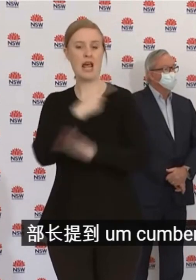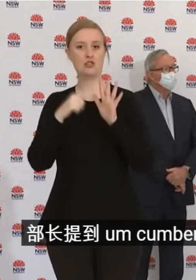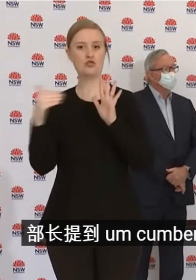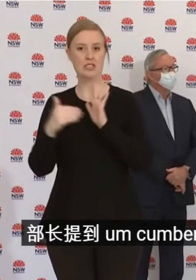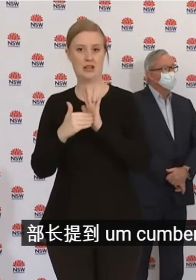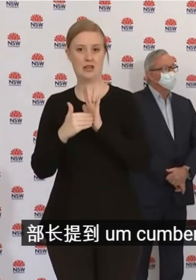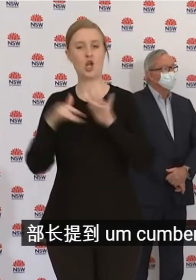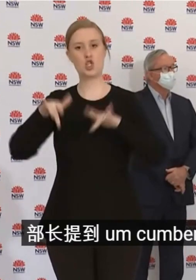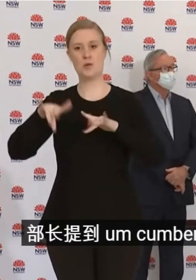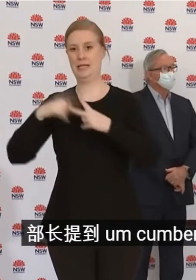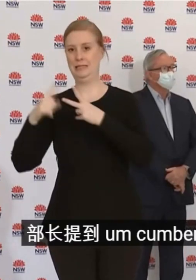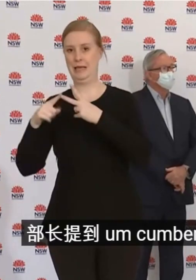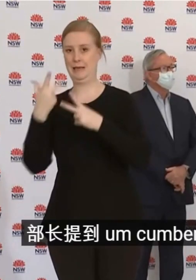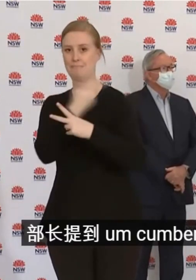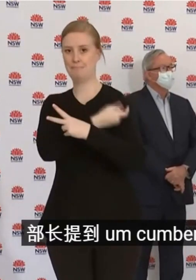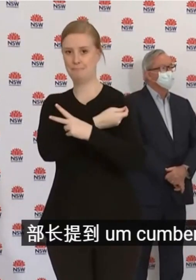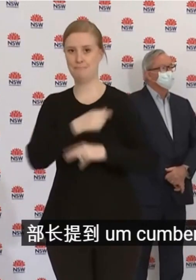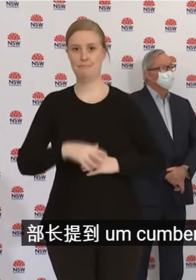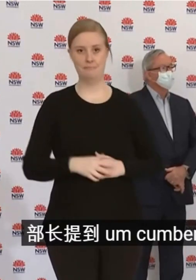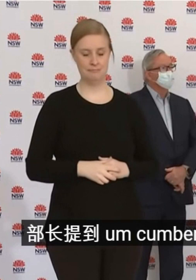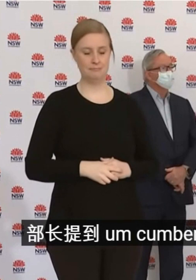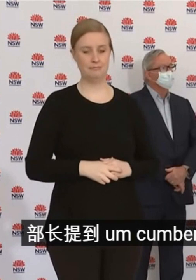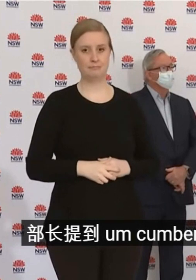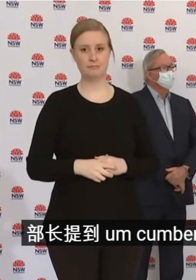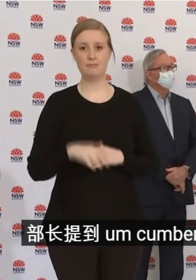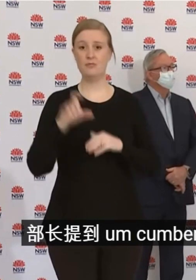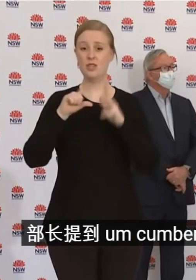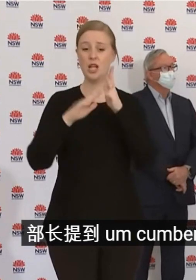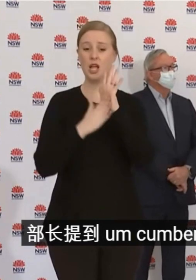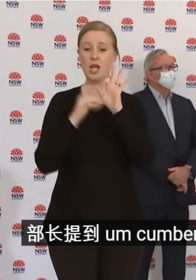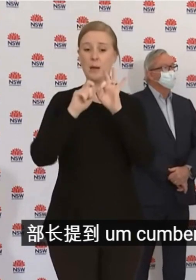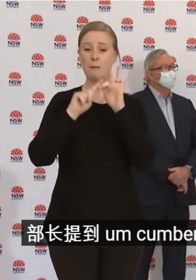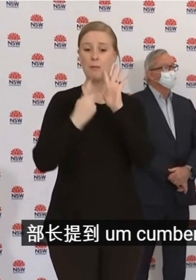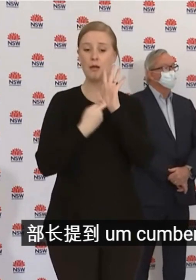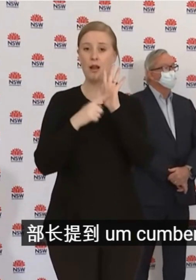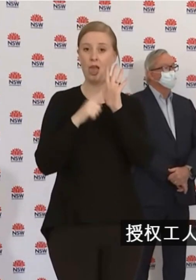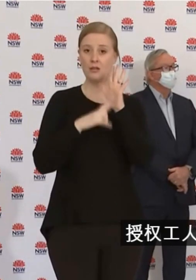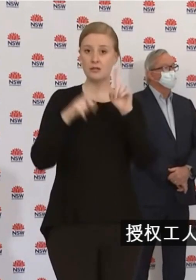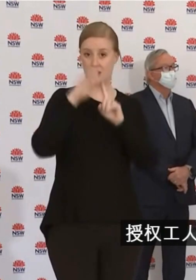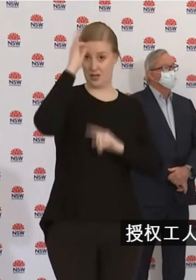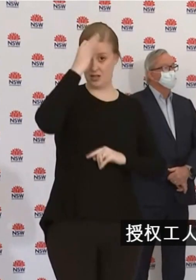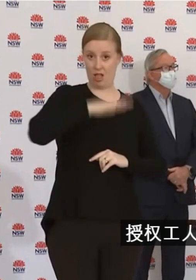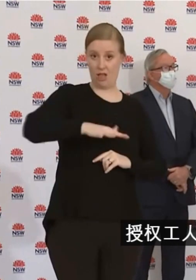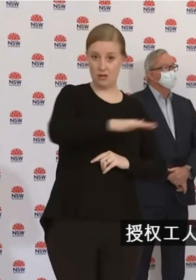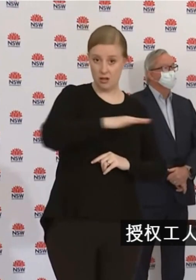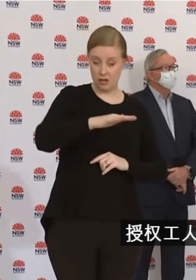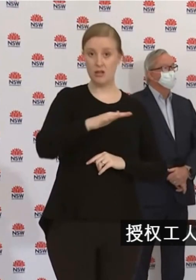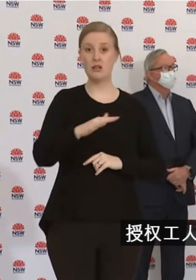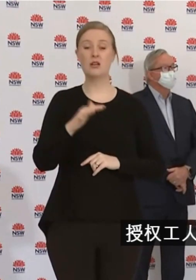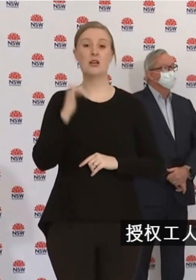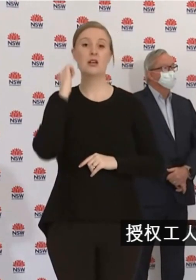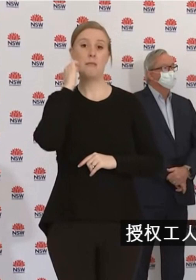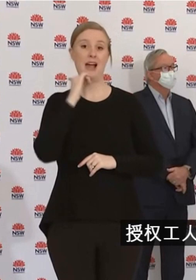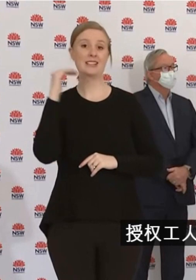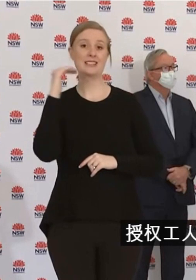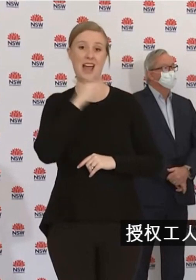The Minister mentioned Cumberland and Blacktown LGAs are now part of the new order for authorised